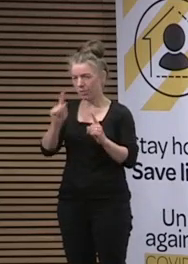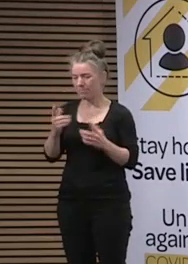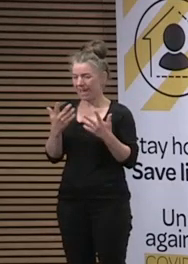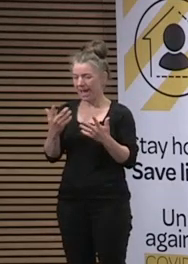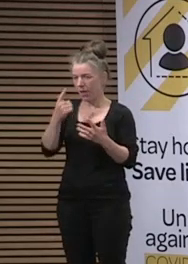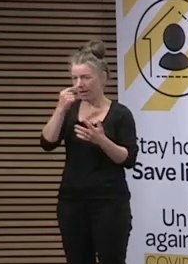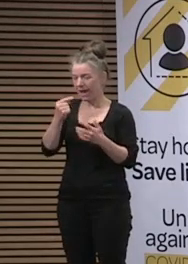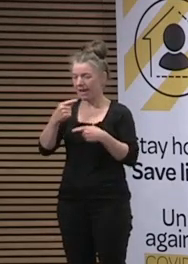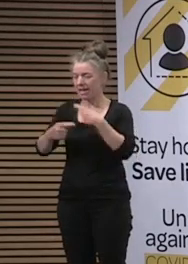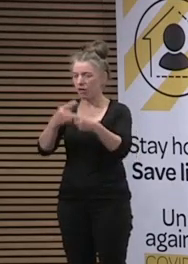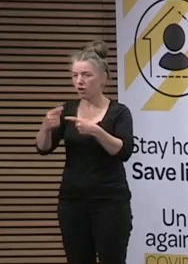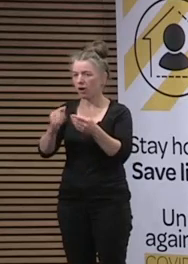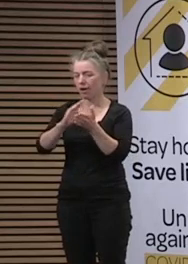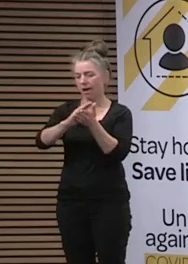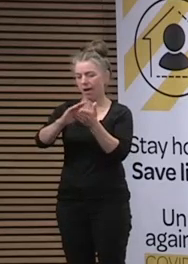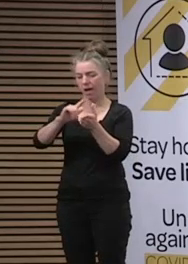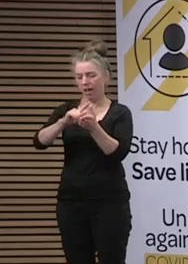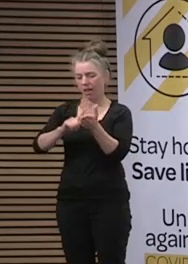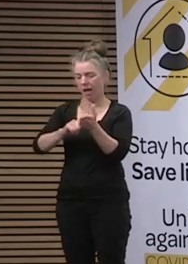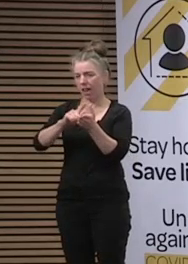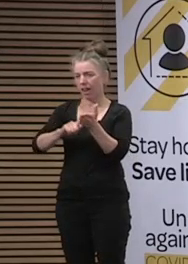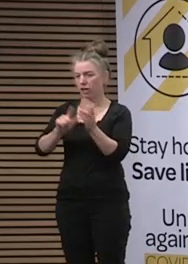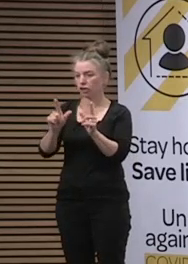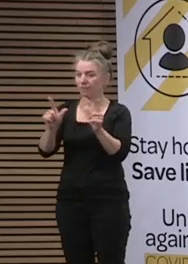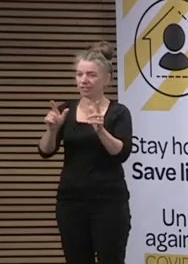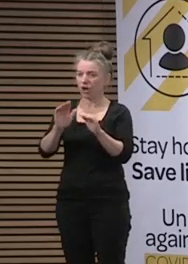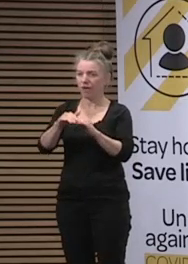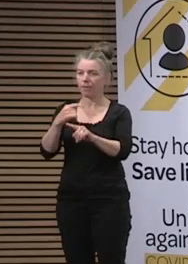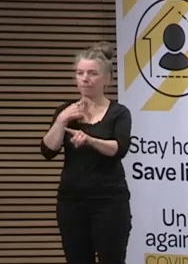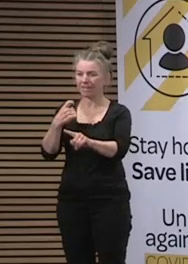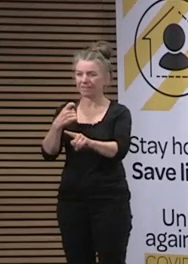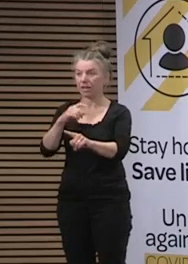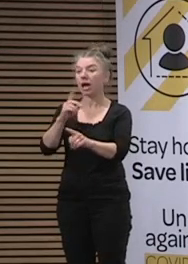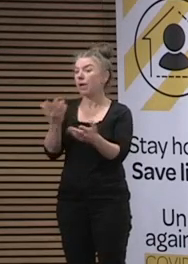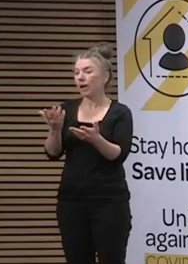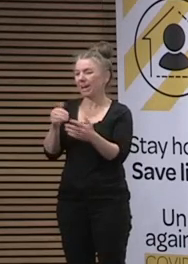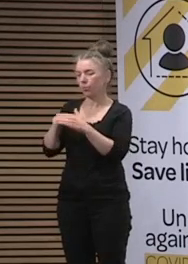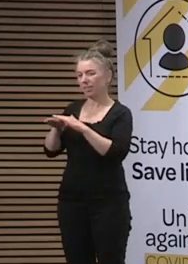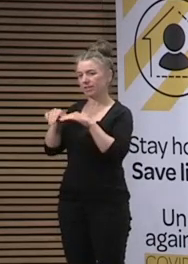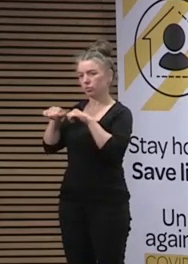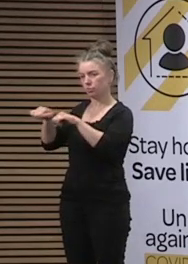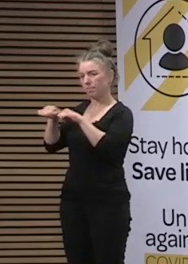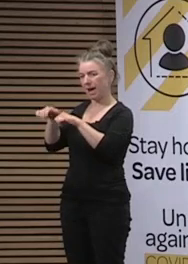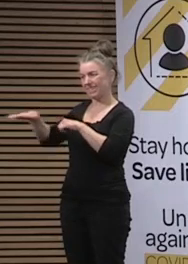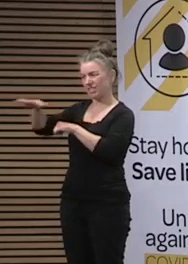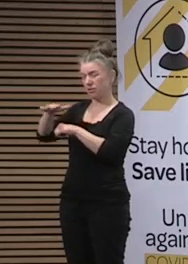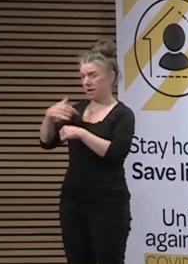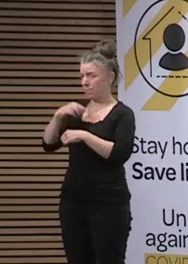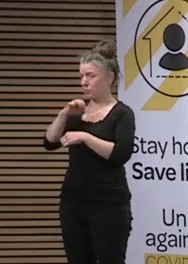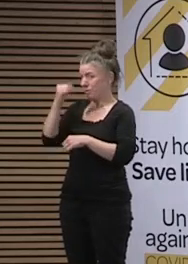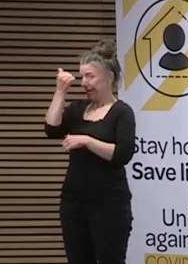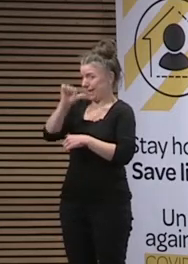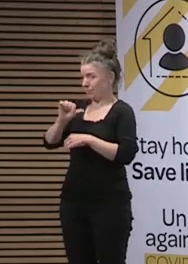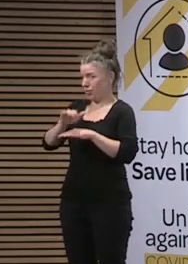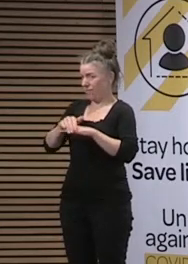halal certification while still making it available within a supermarket environment. I certainly do not have the expertise to make that